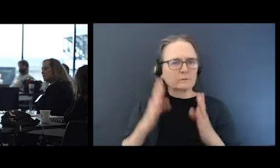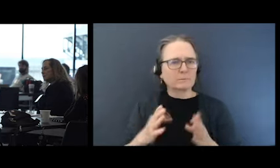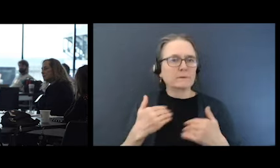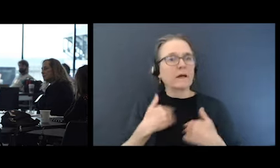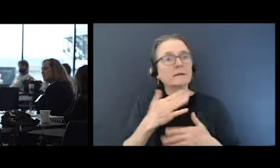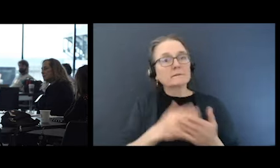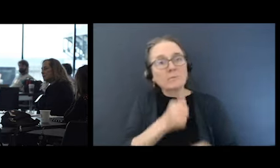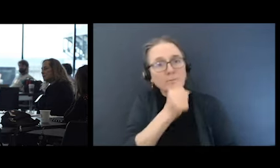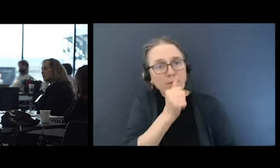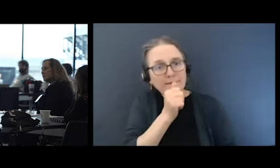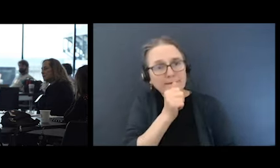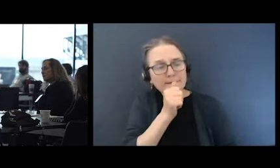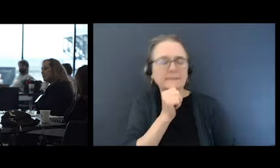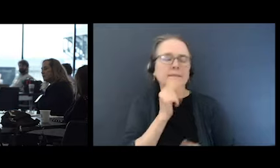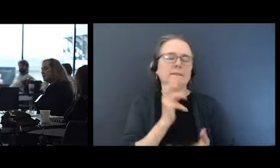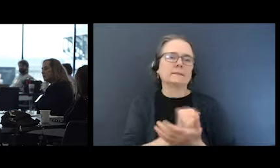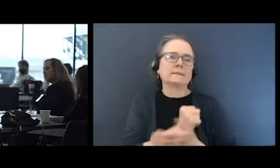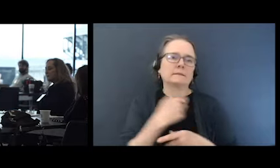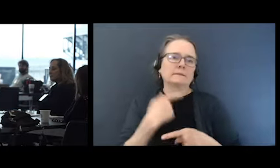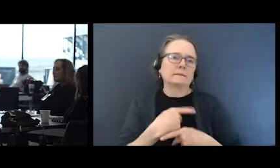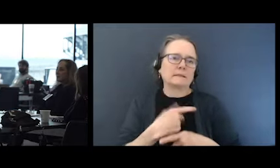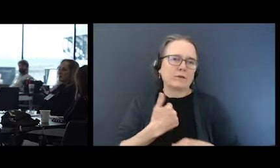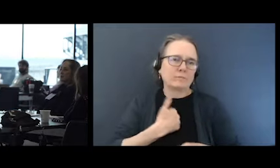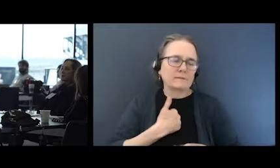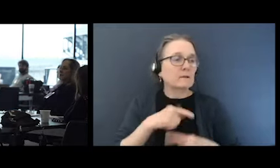because there's been so many points that my mind is going. But